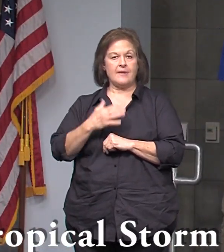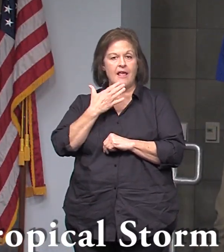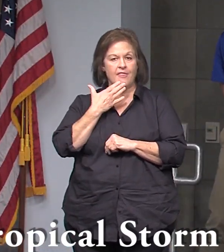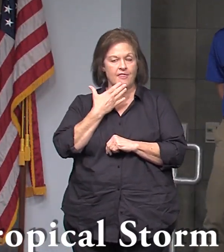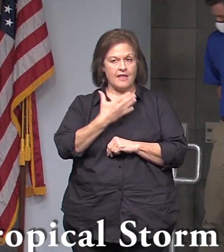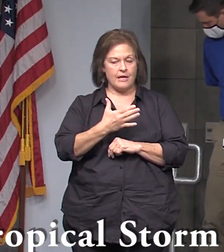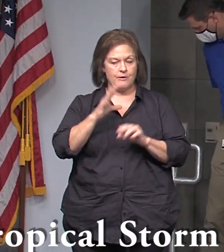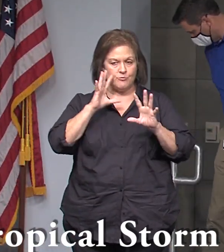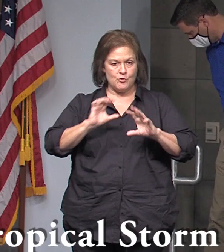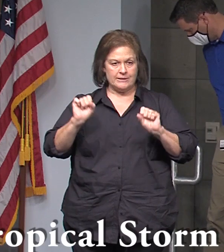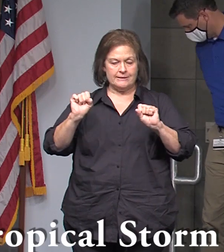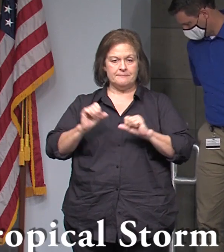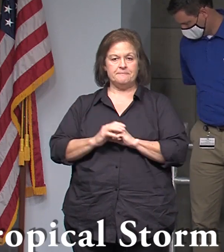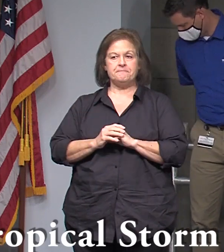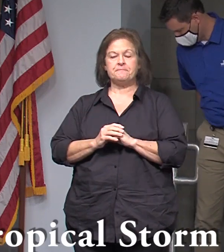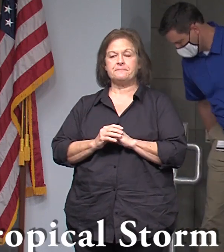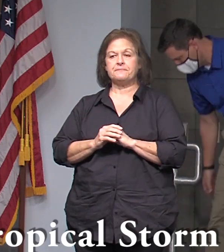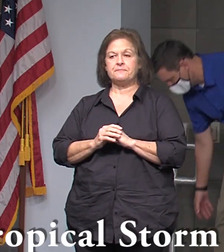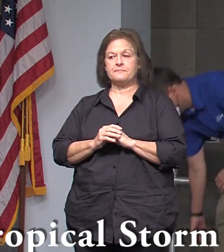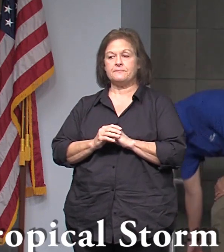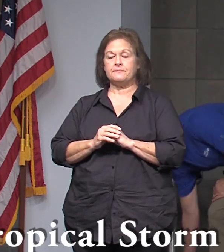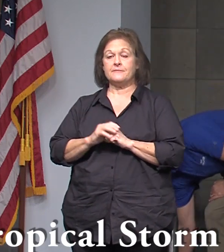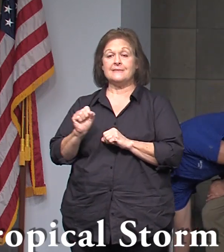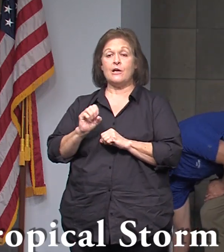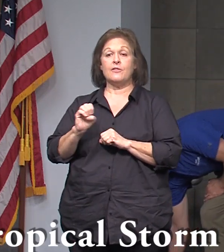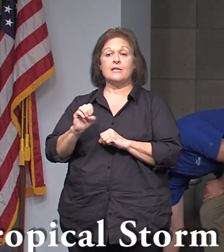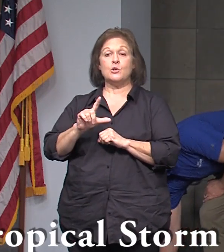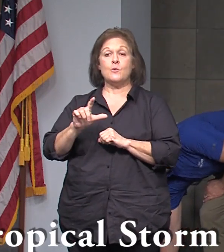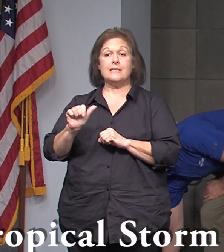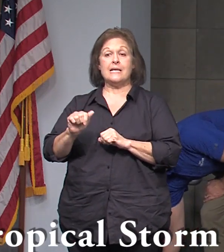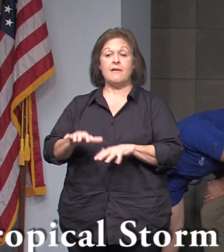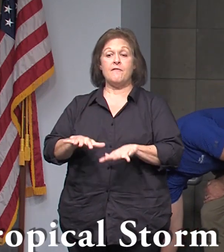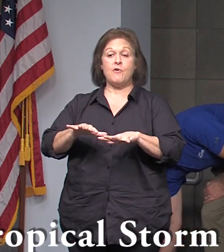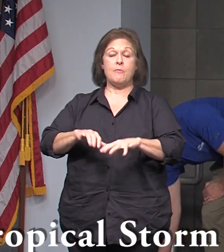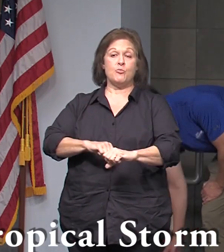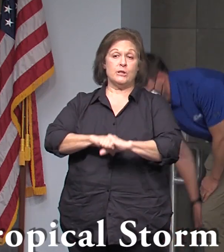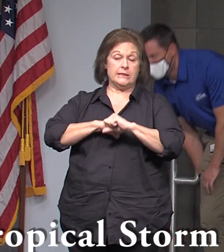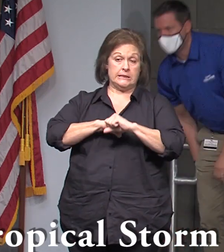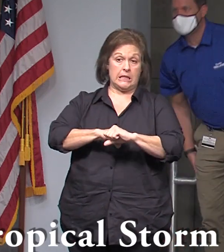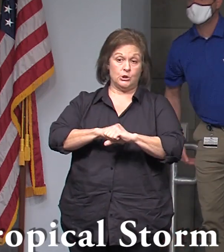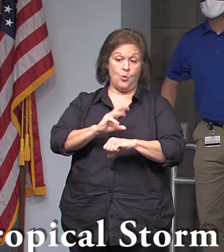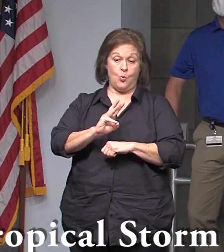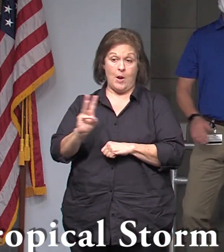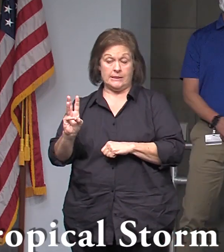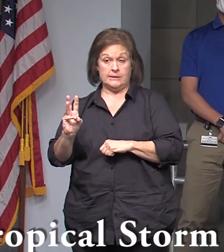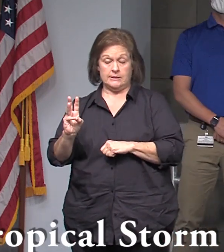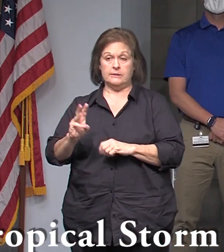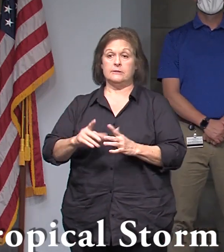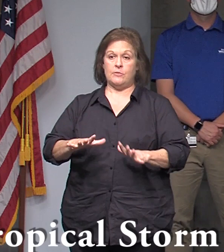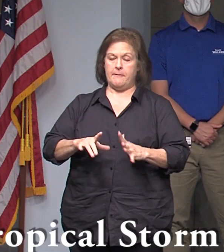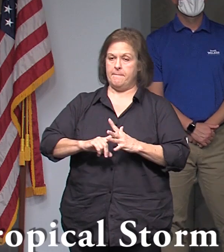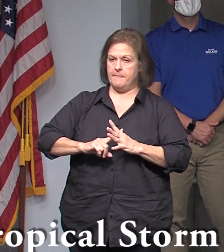Thank you, Madam President. The Southeast Louisiana Flood Protection Authority West has begun making preparations